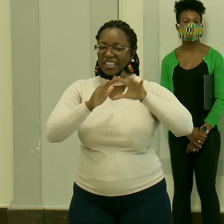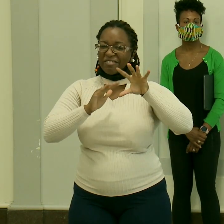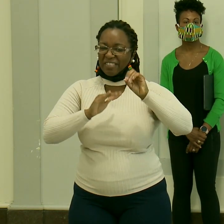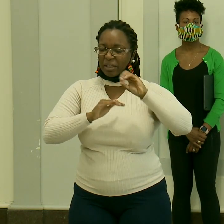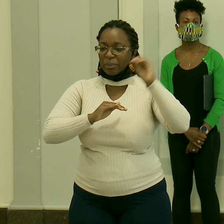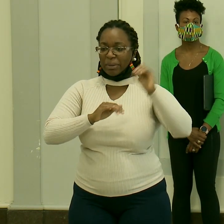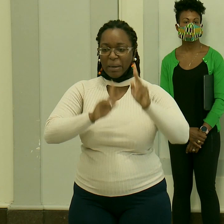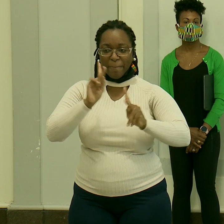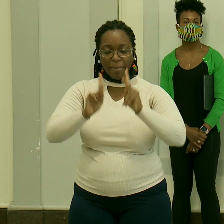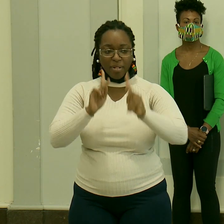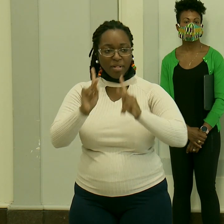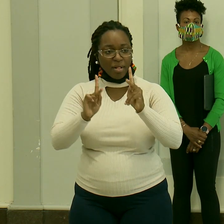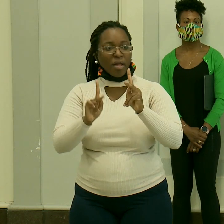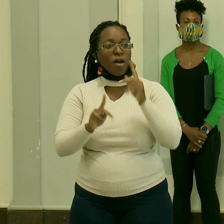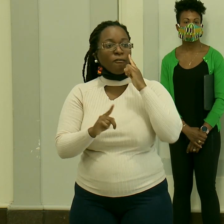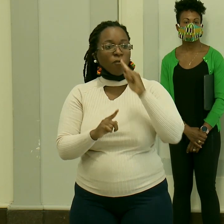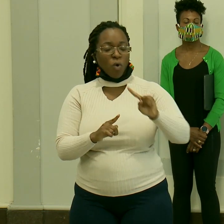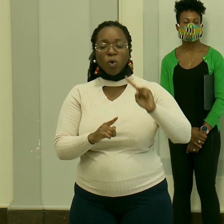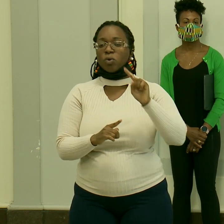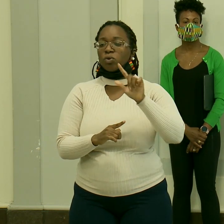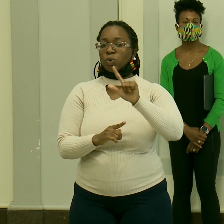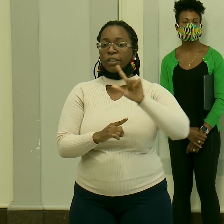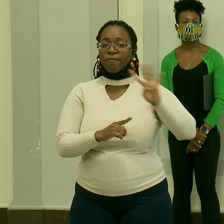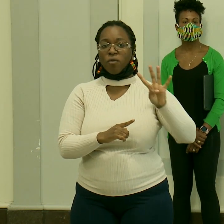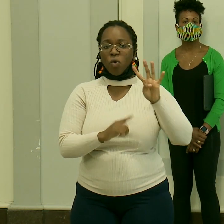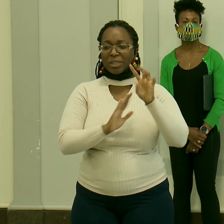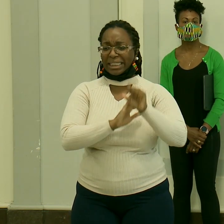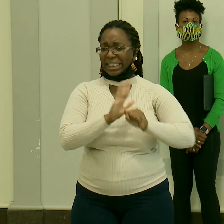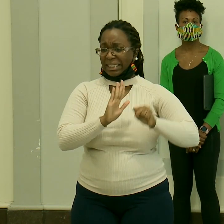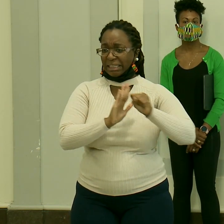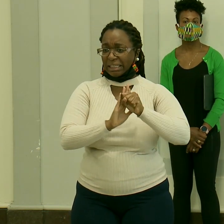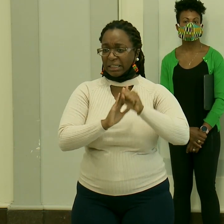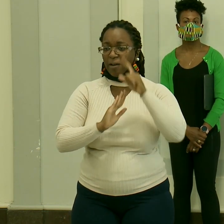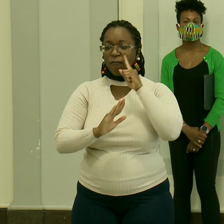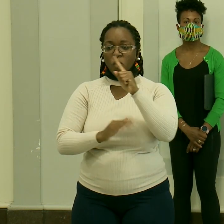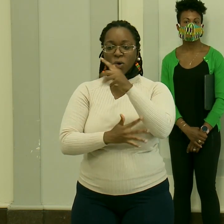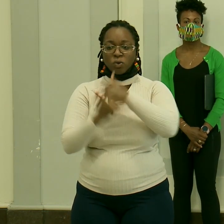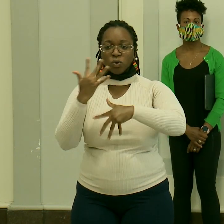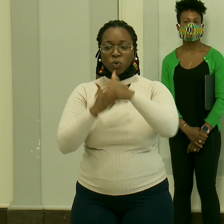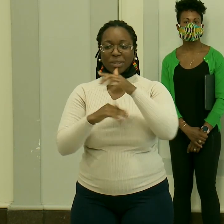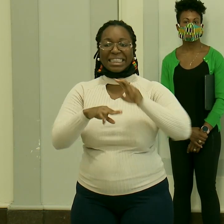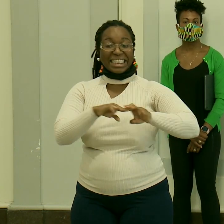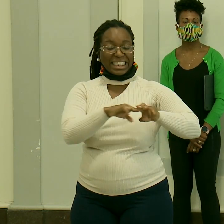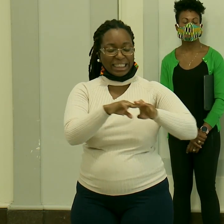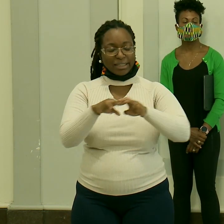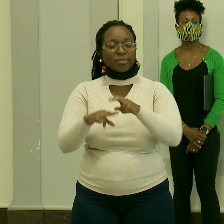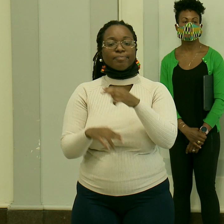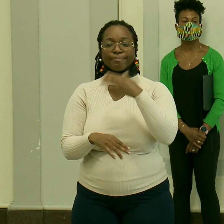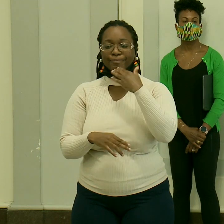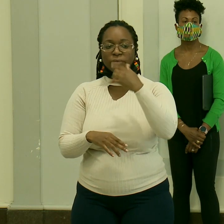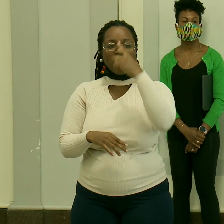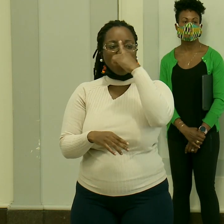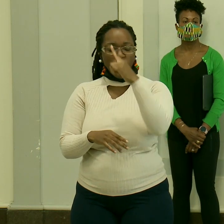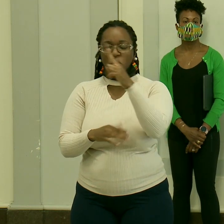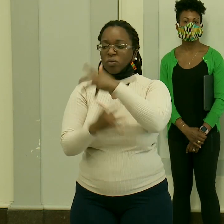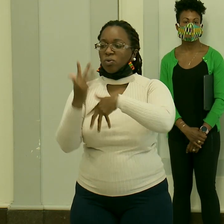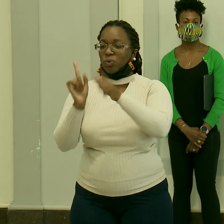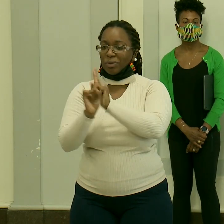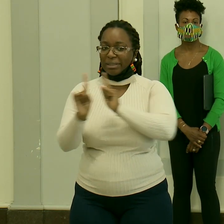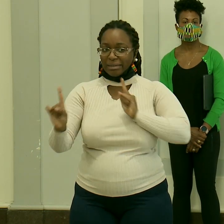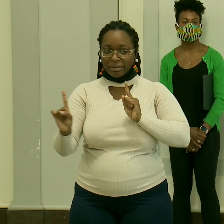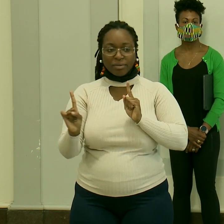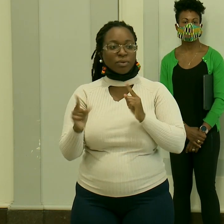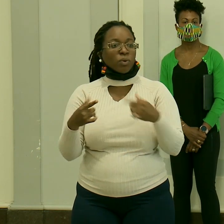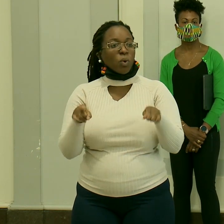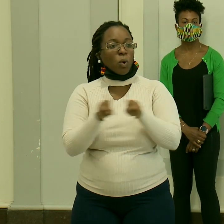capacity, 24 seats, for social distancing requirements. All passengers must wear a face covering while riding the Harbor